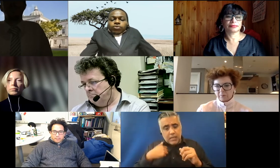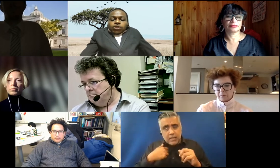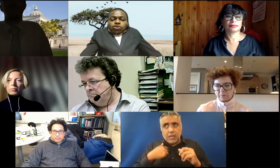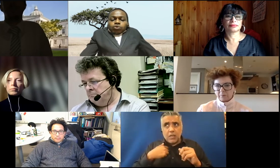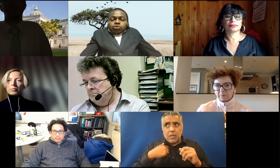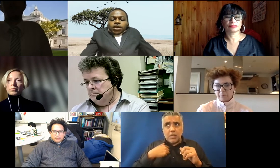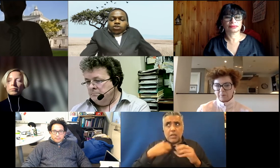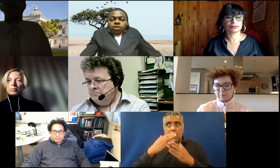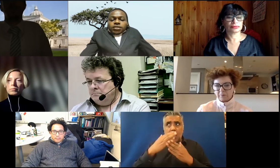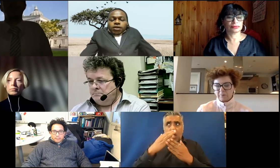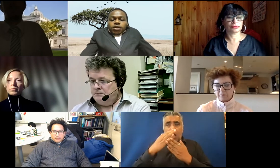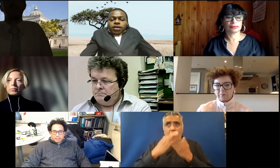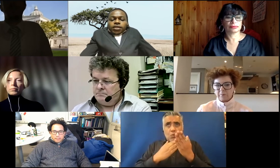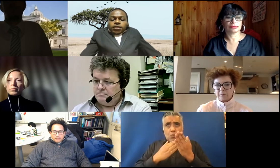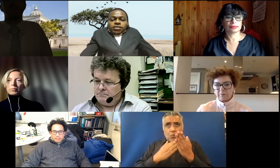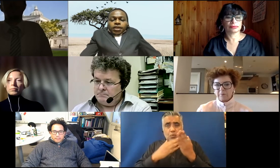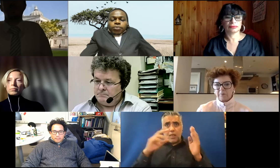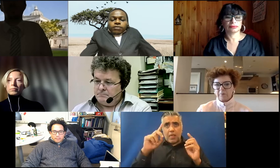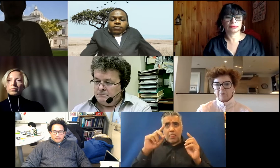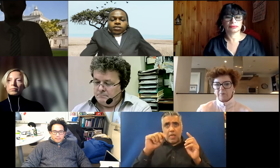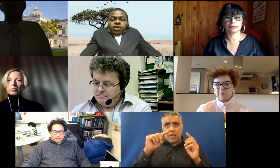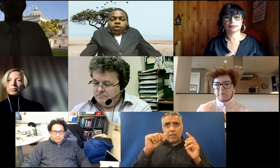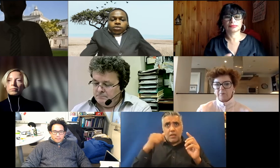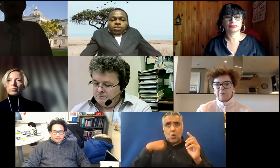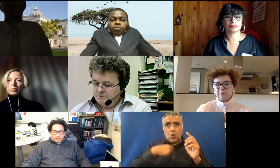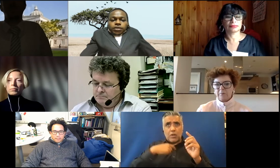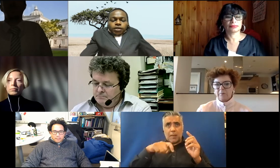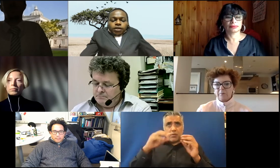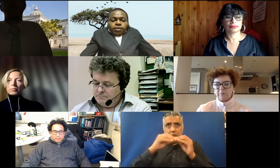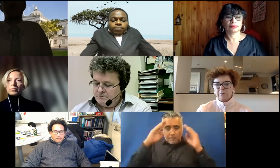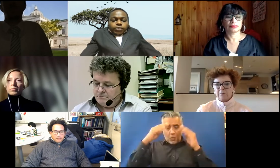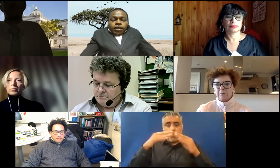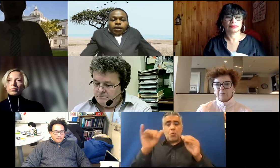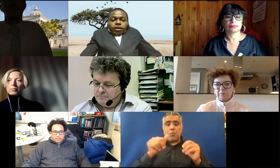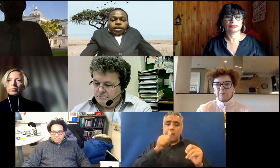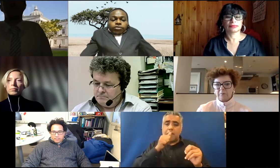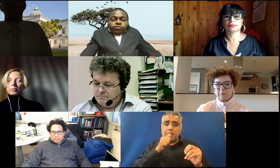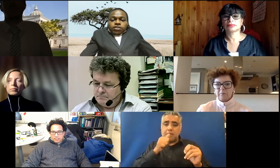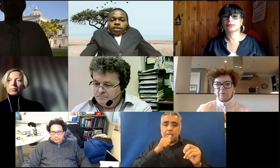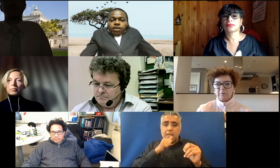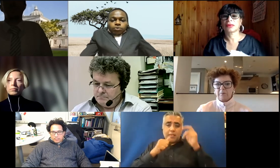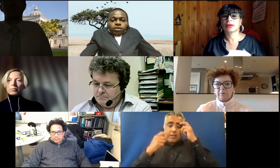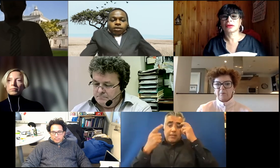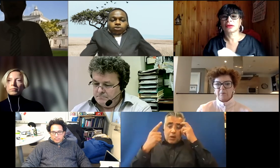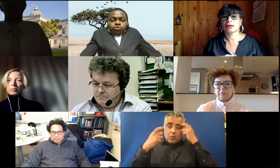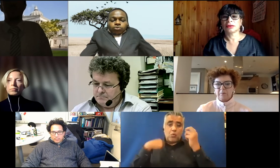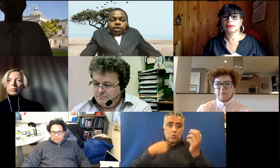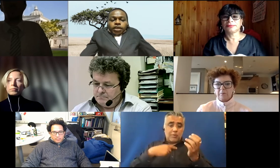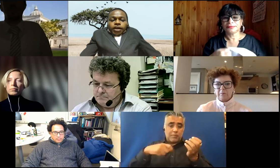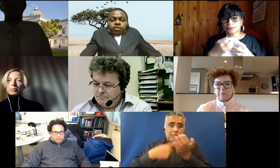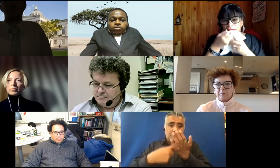some of the issues we'll touch on later are things like privacy, which is a big area of discussion when it comes